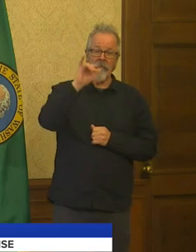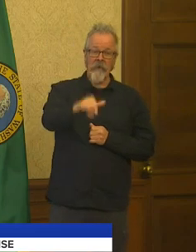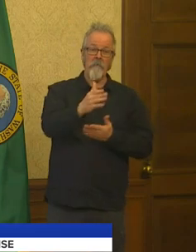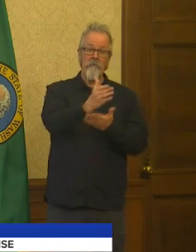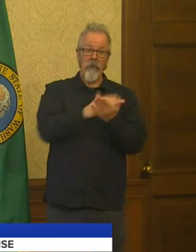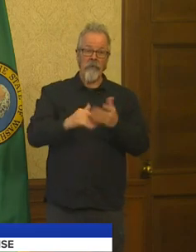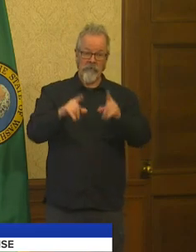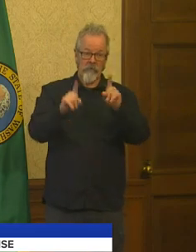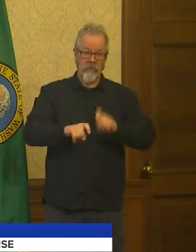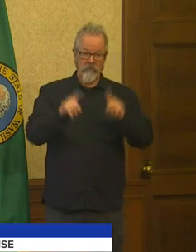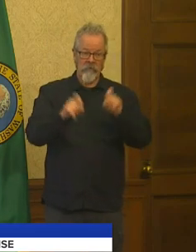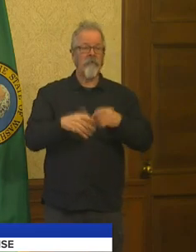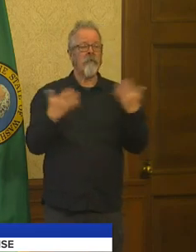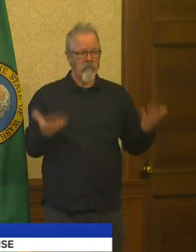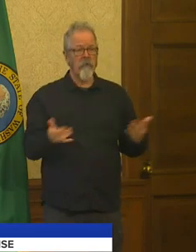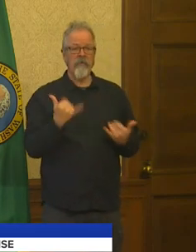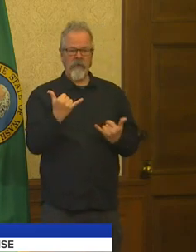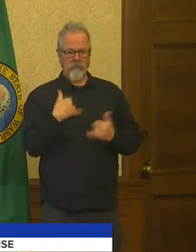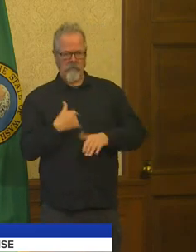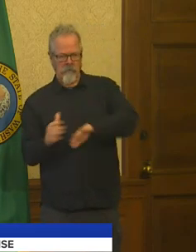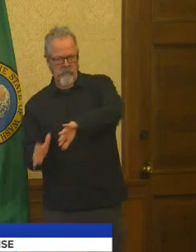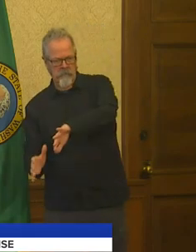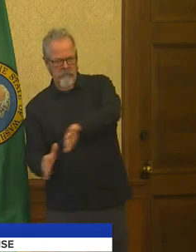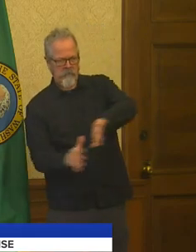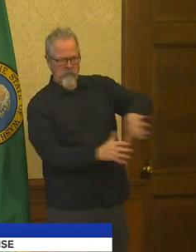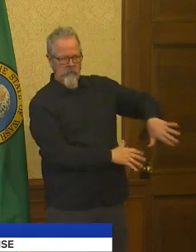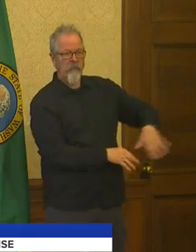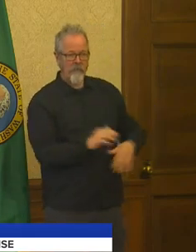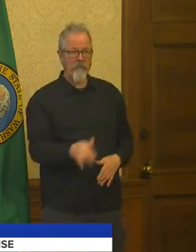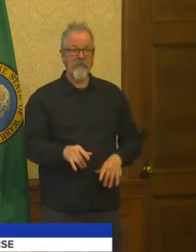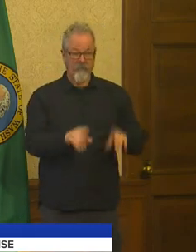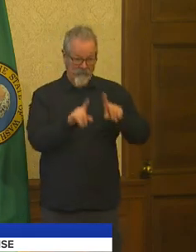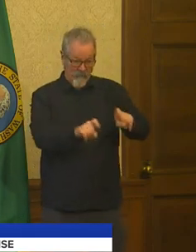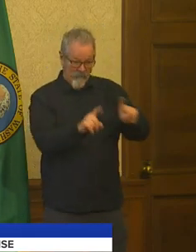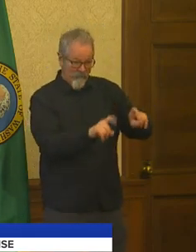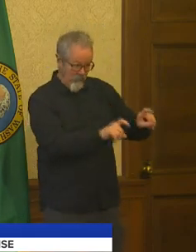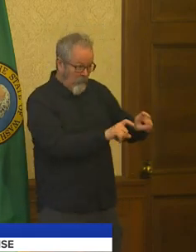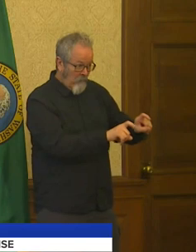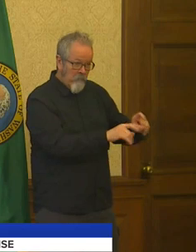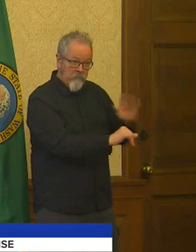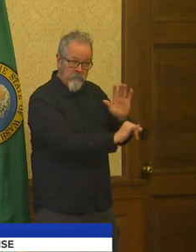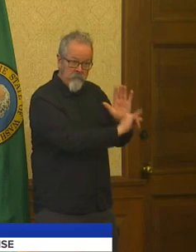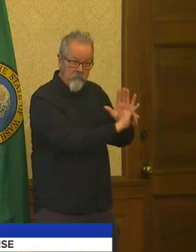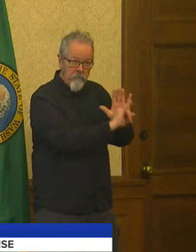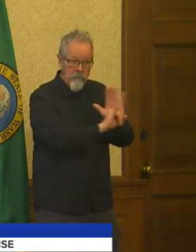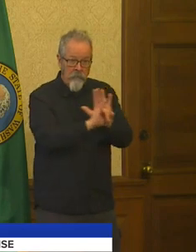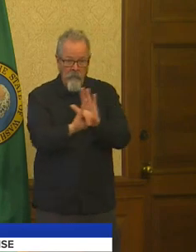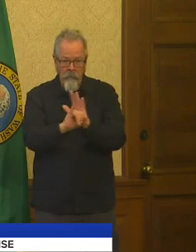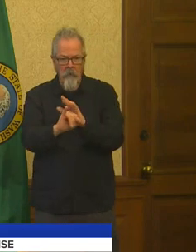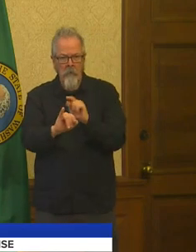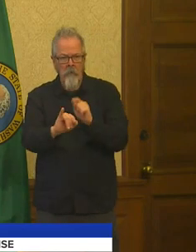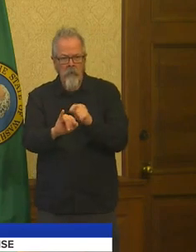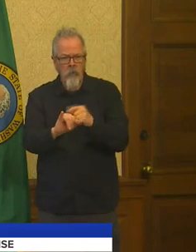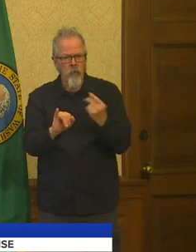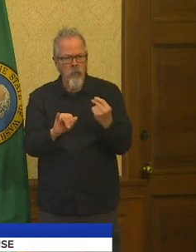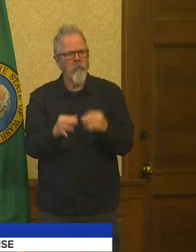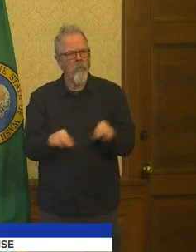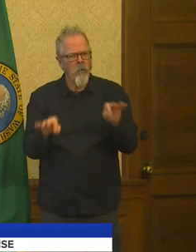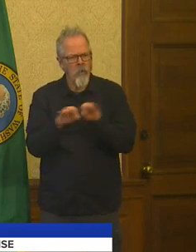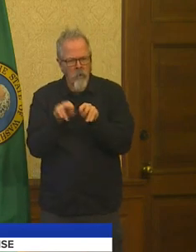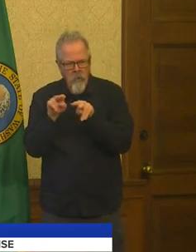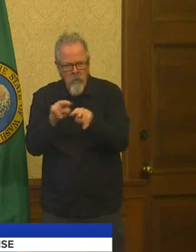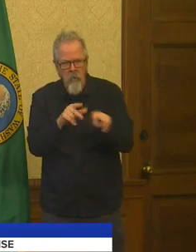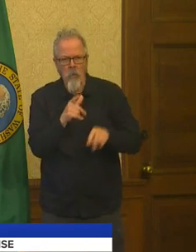personally who these infected folks have had contact with. And then, and this is very important, and then make sure they are isolated and